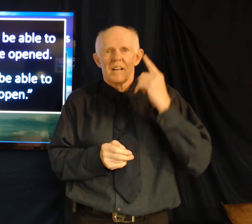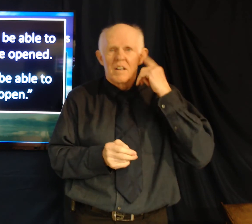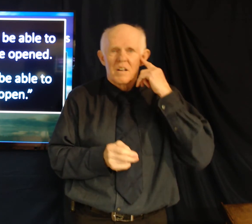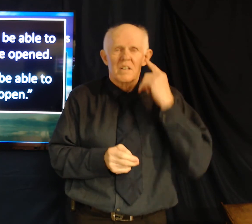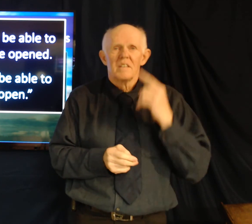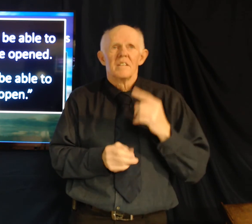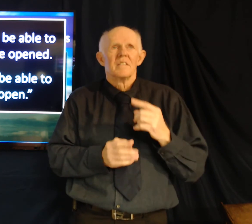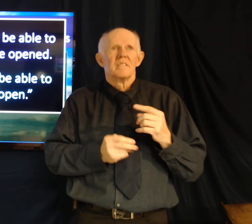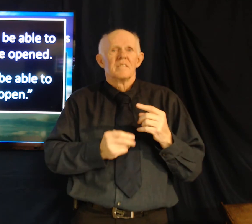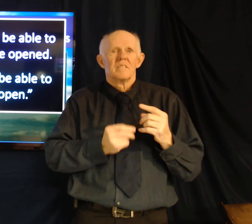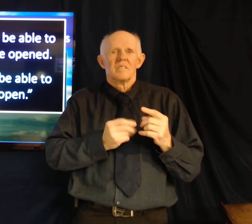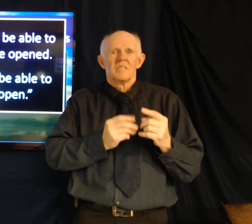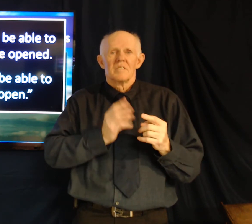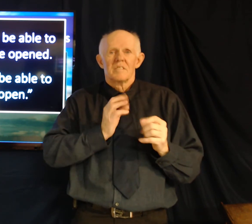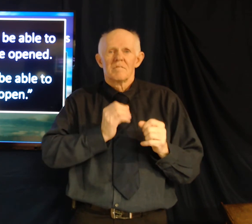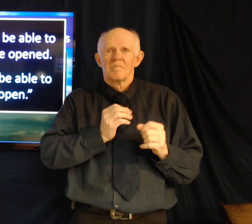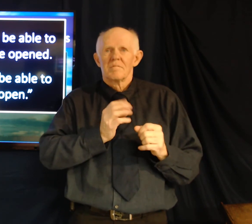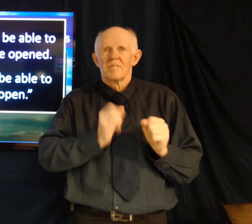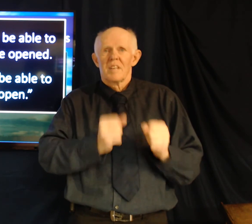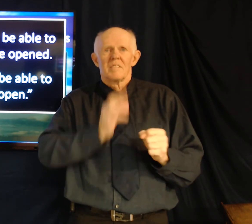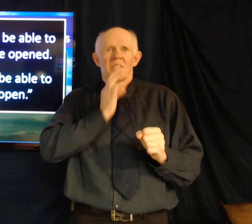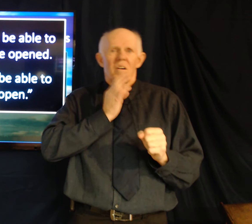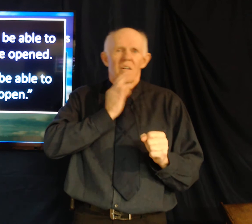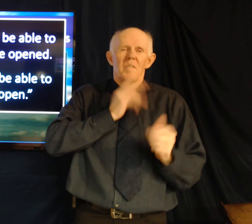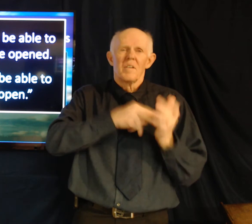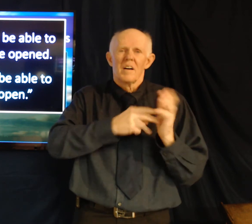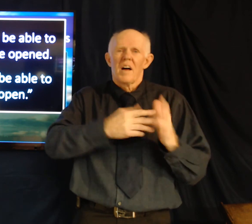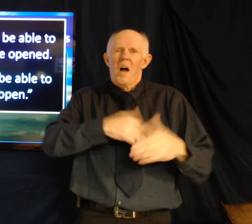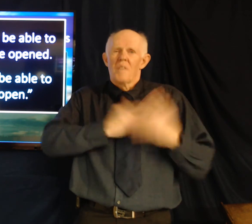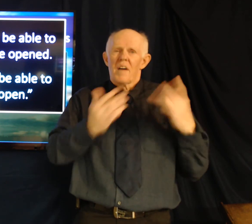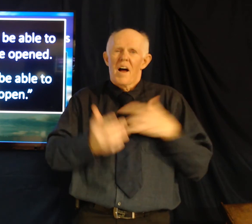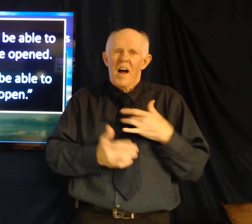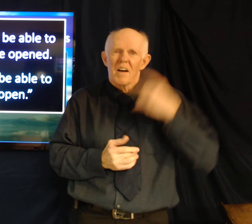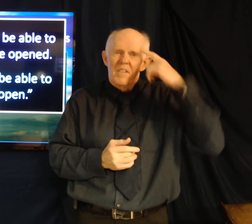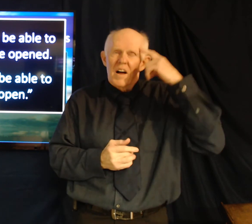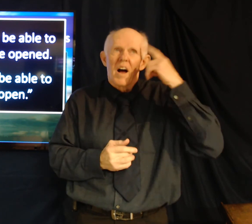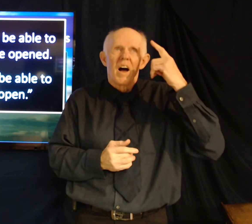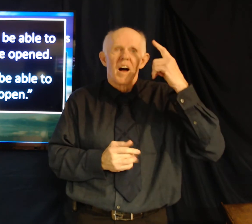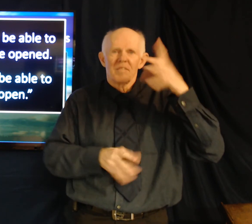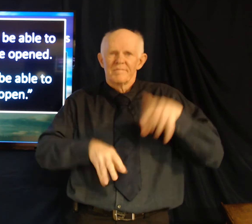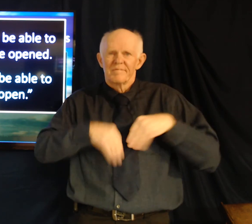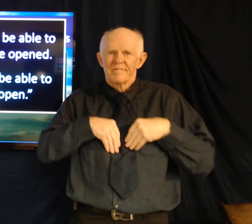and their ears to his word their hearts